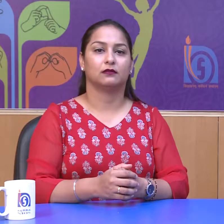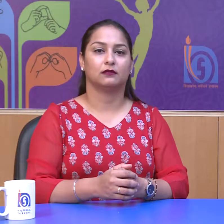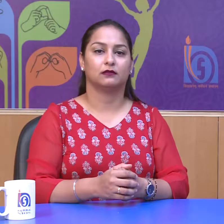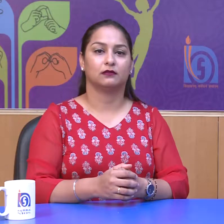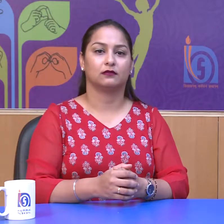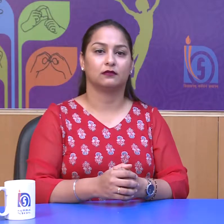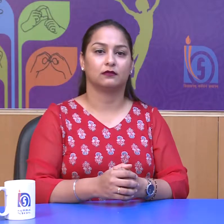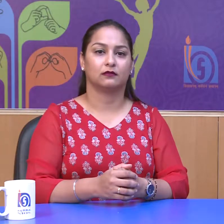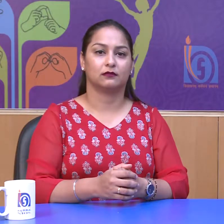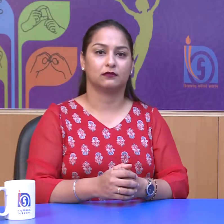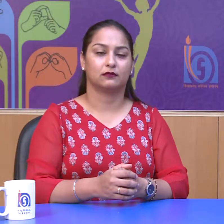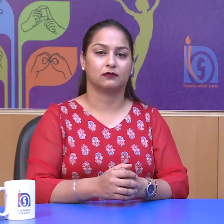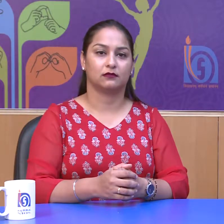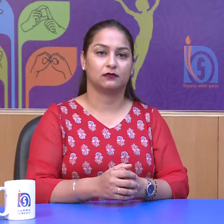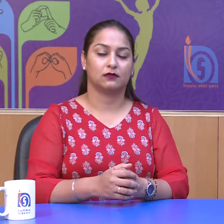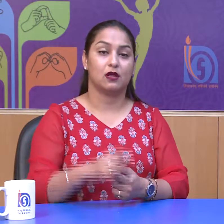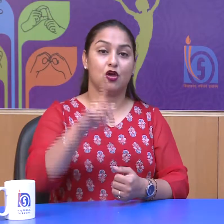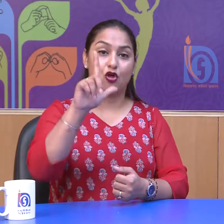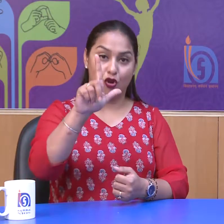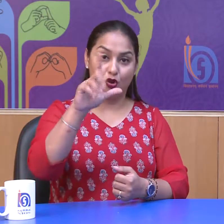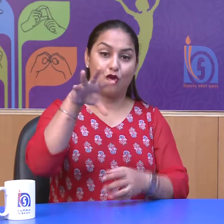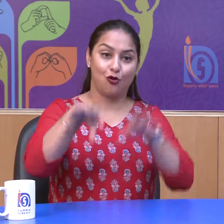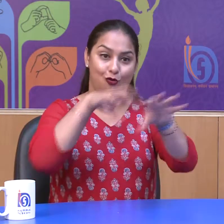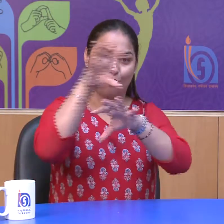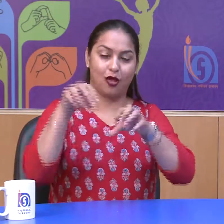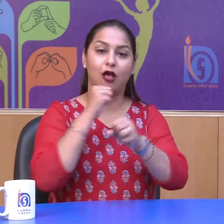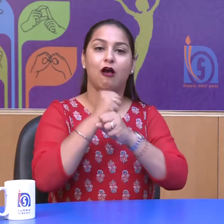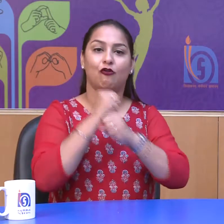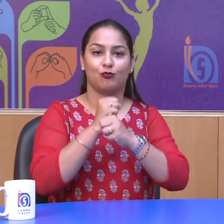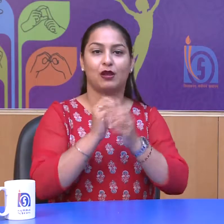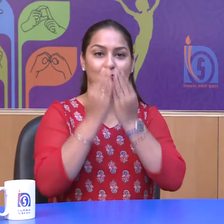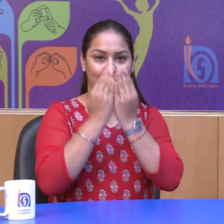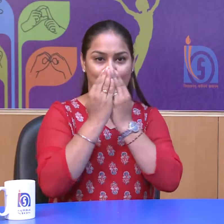and local government institutions.